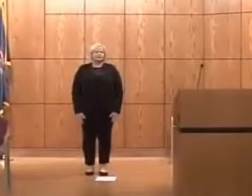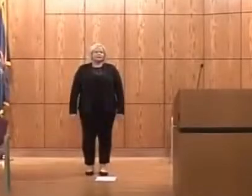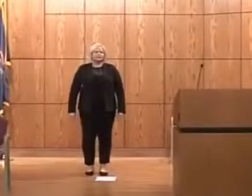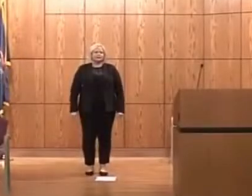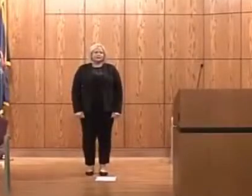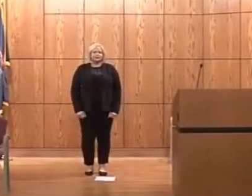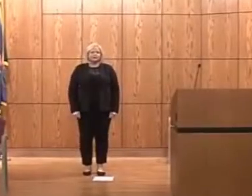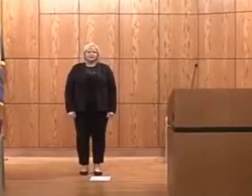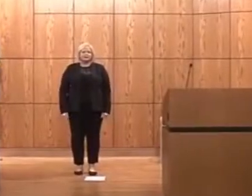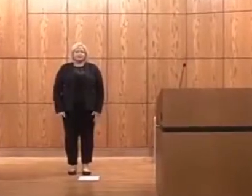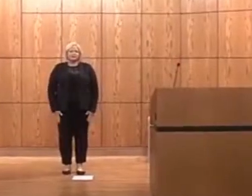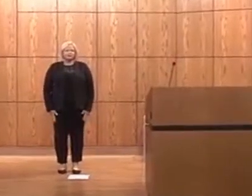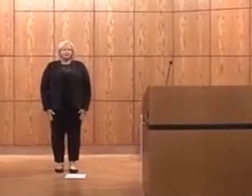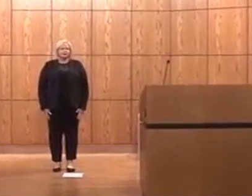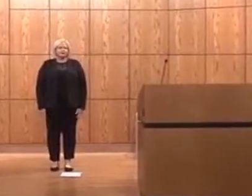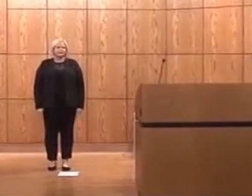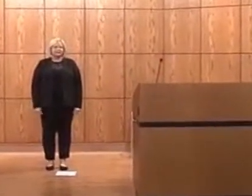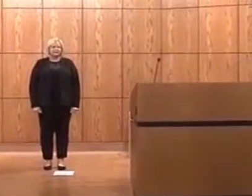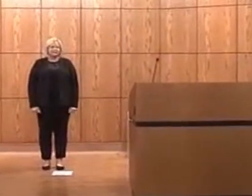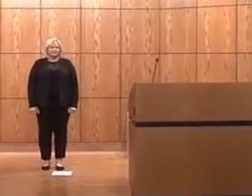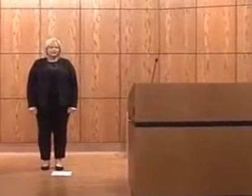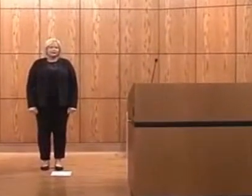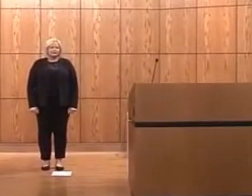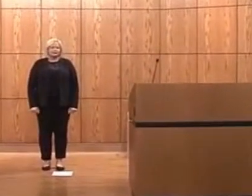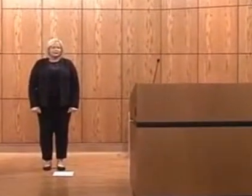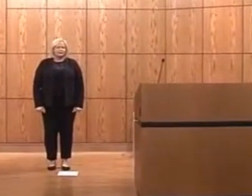Alright, we'll be live in 1 minute.